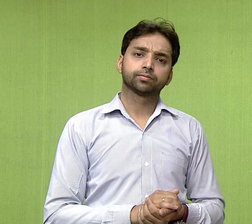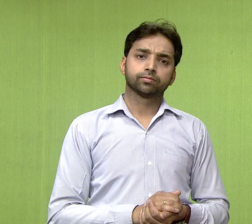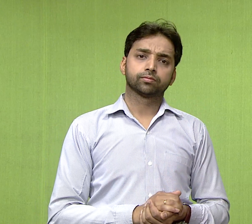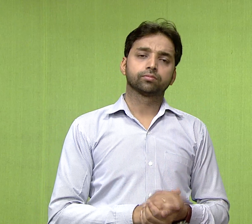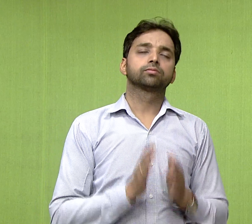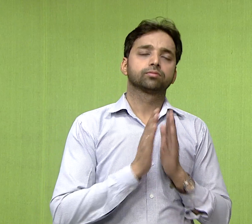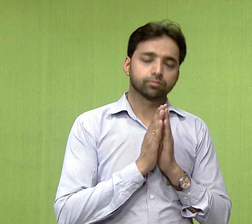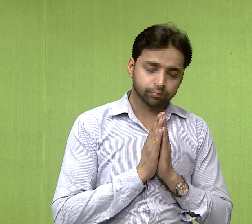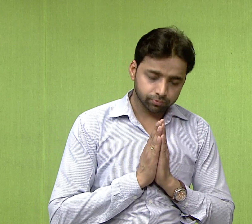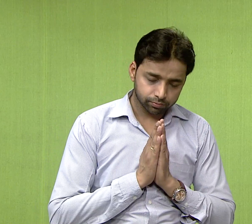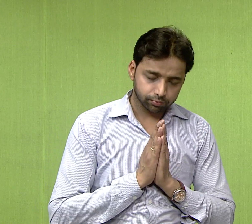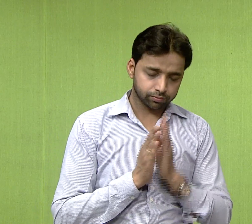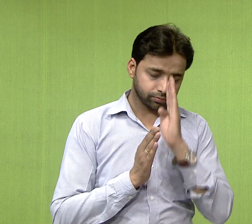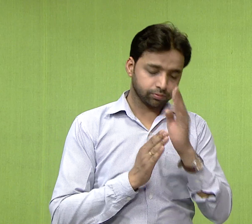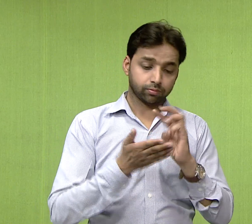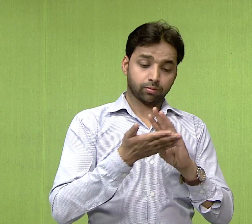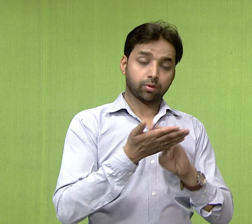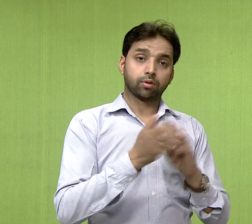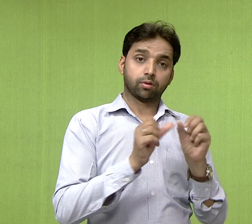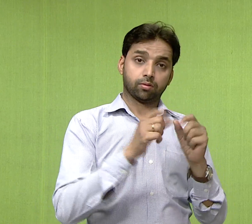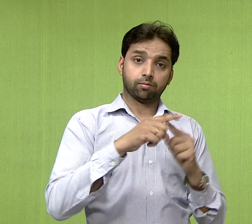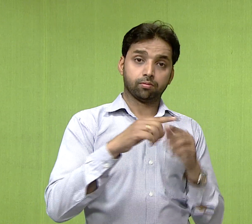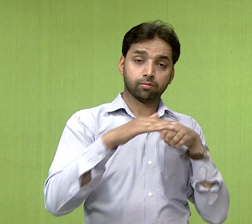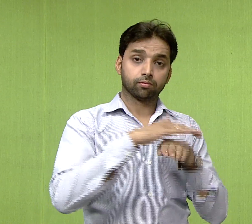to pray with are the material things.